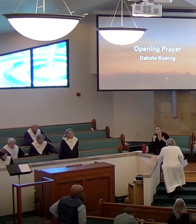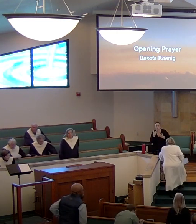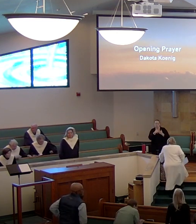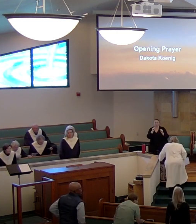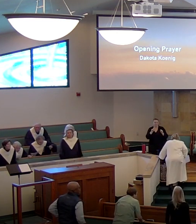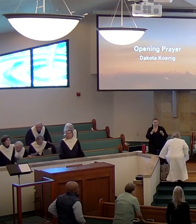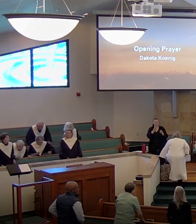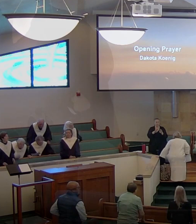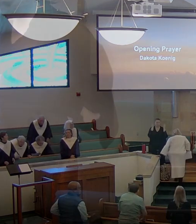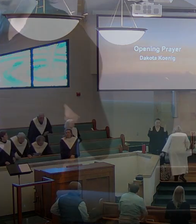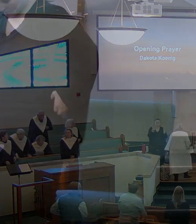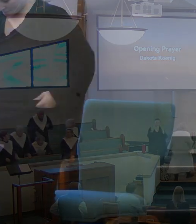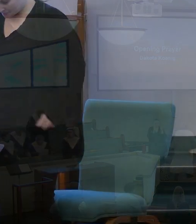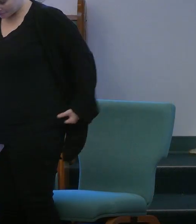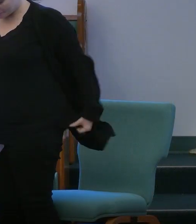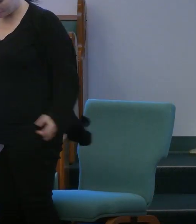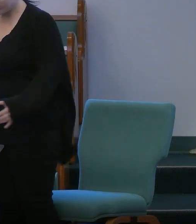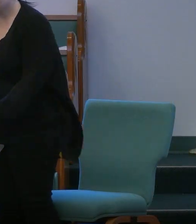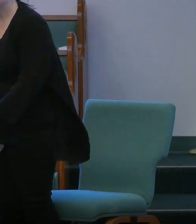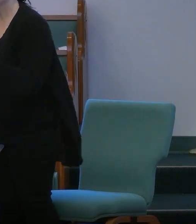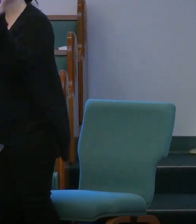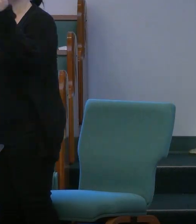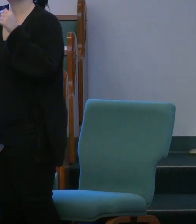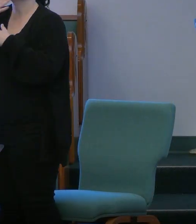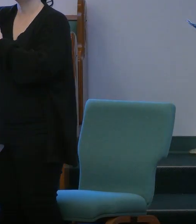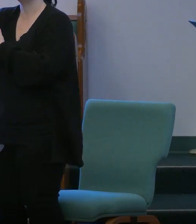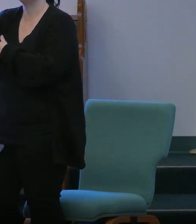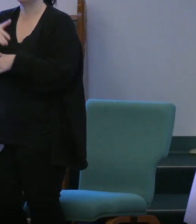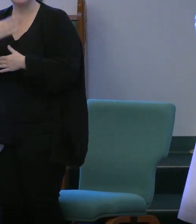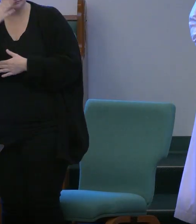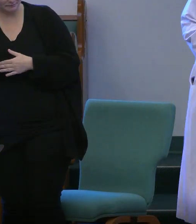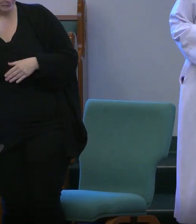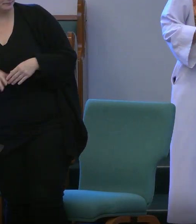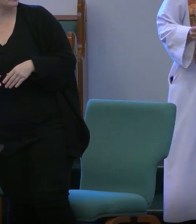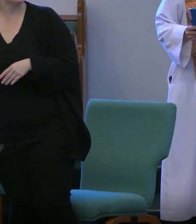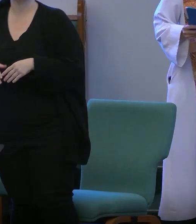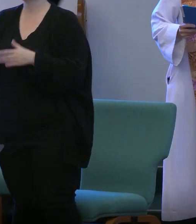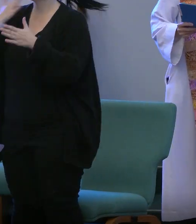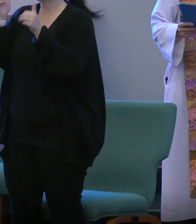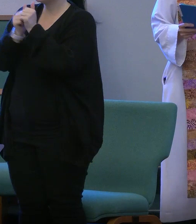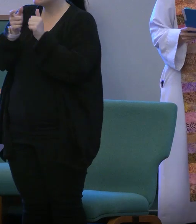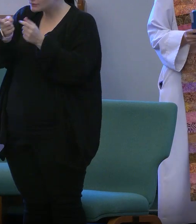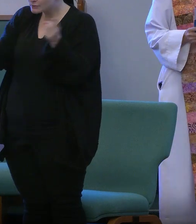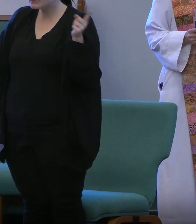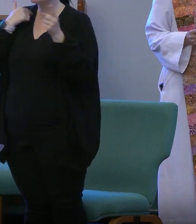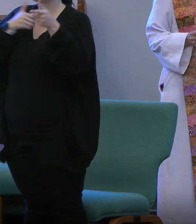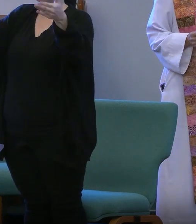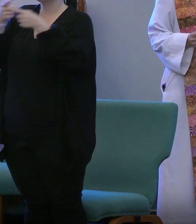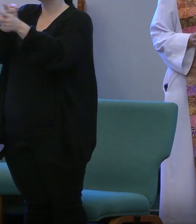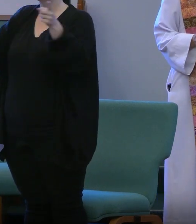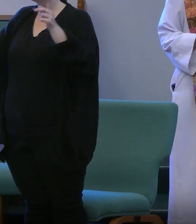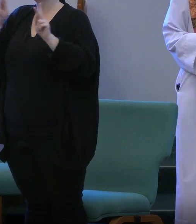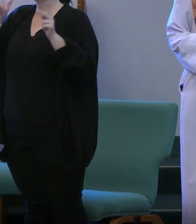open our service in prayer. Good morning. It is good to be with you, and we welcome those of